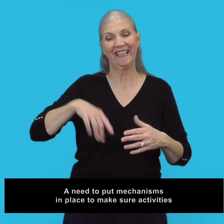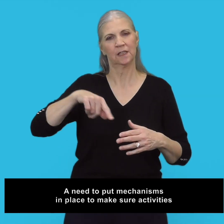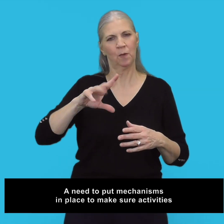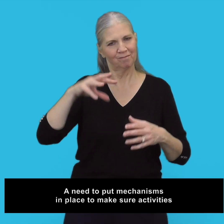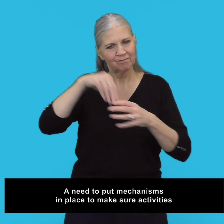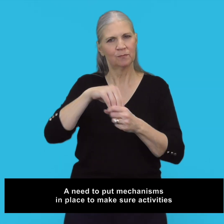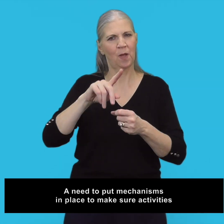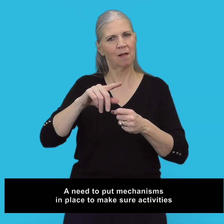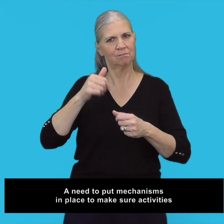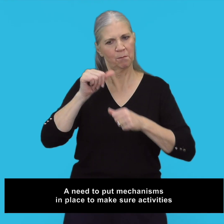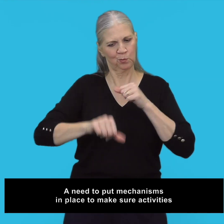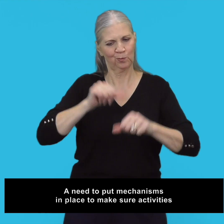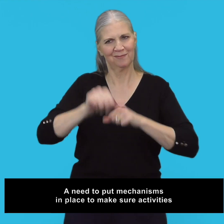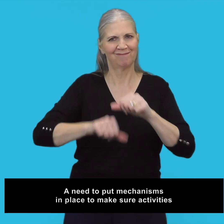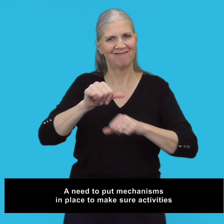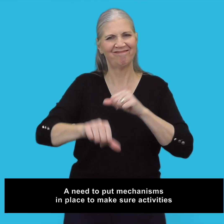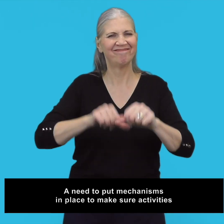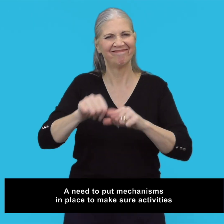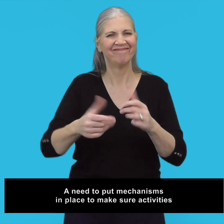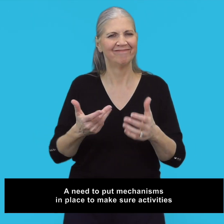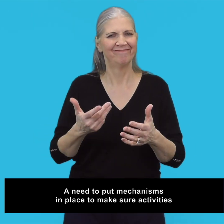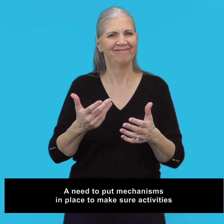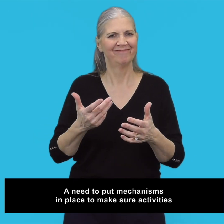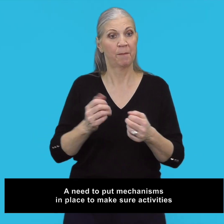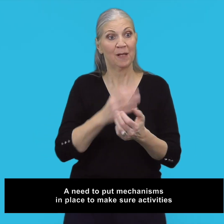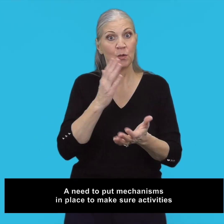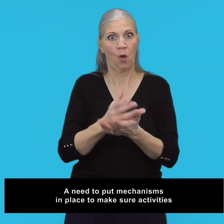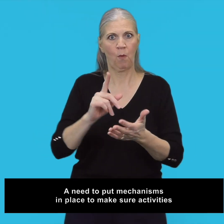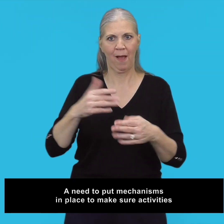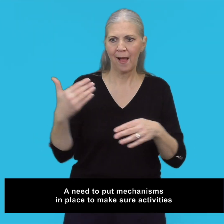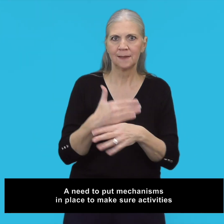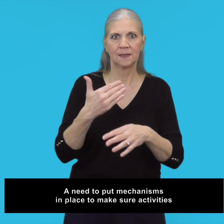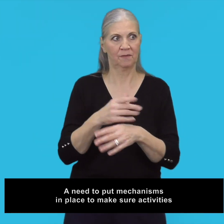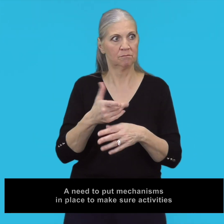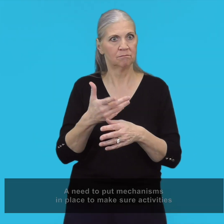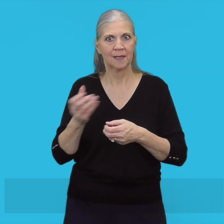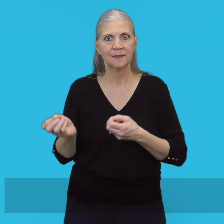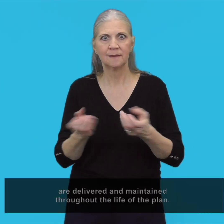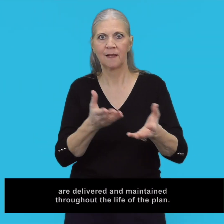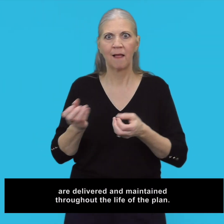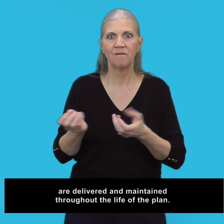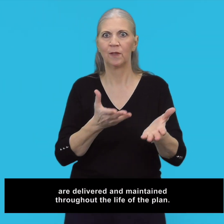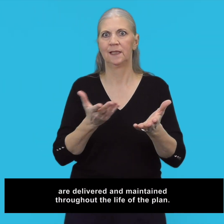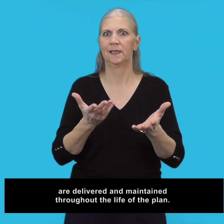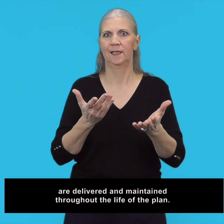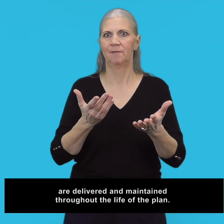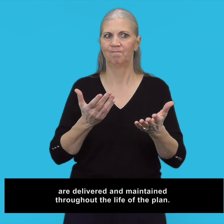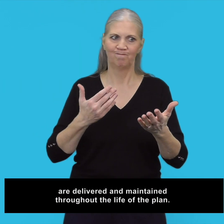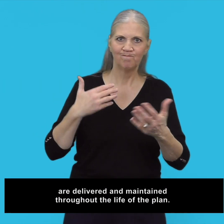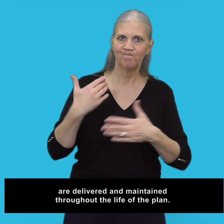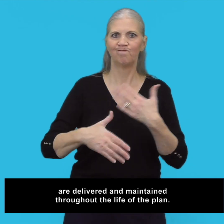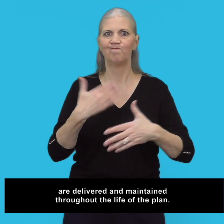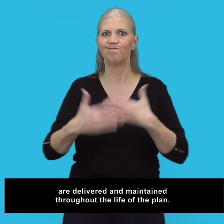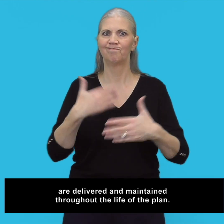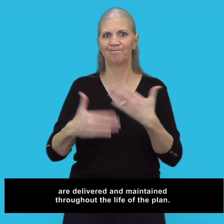a need to put mechanisms in place to make sure activities are delivered and maintained throughout the life of the